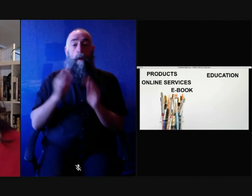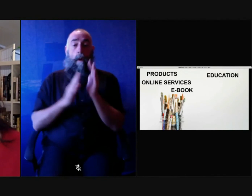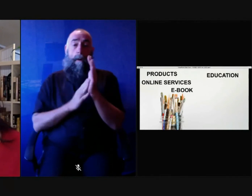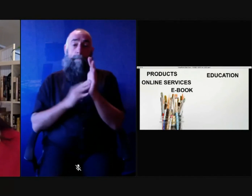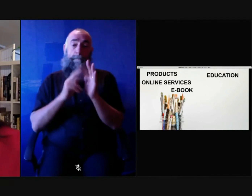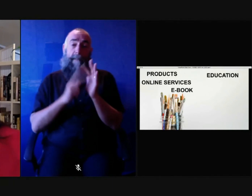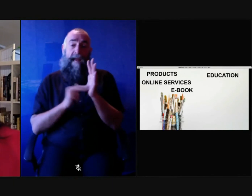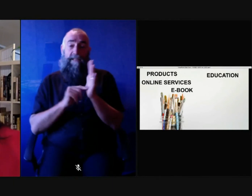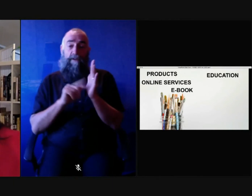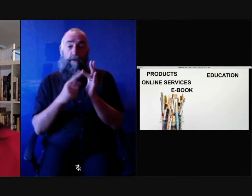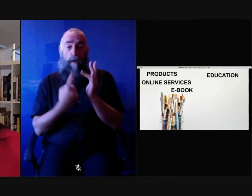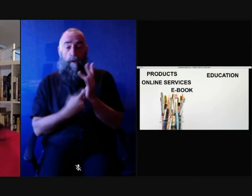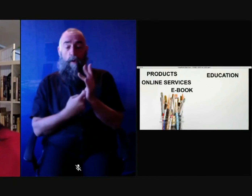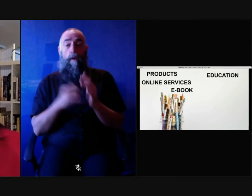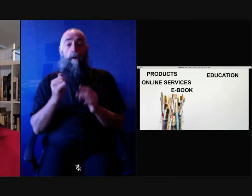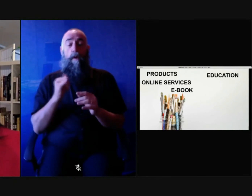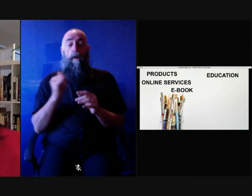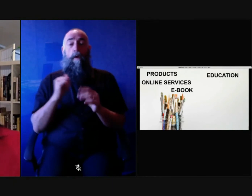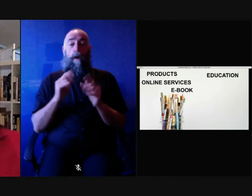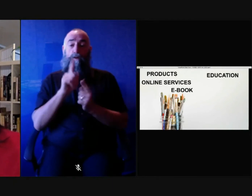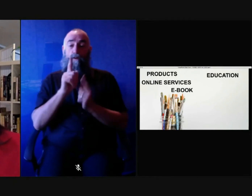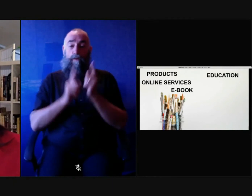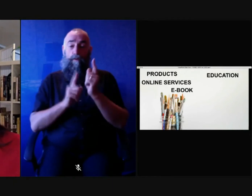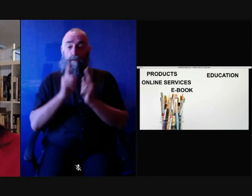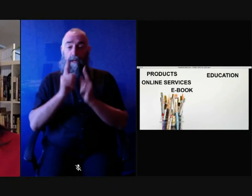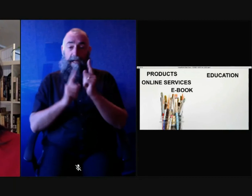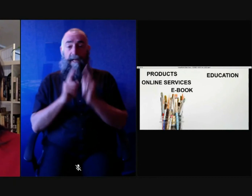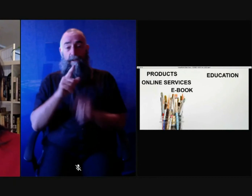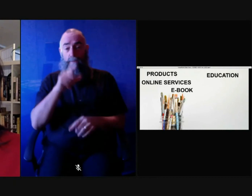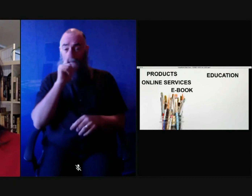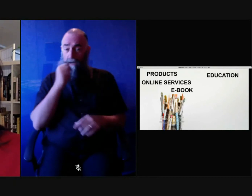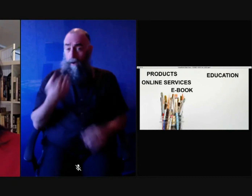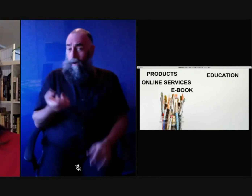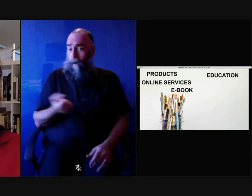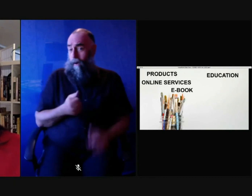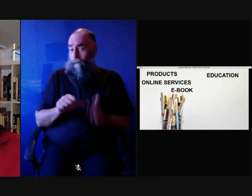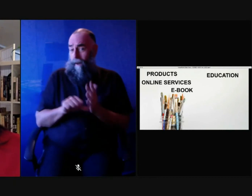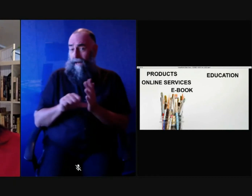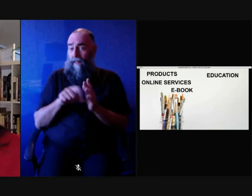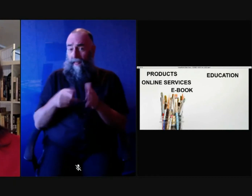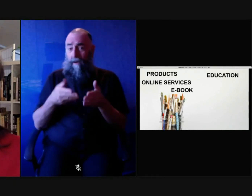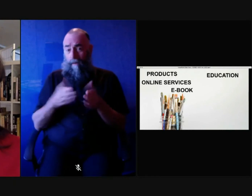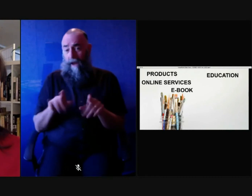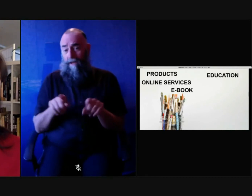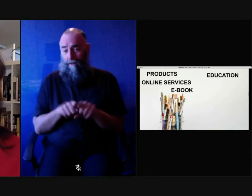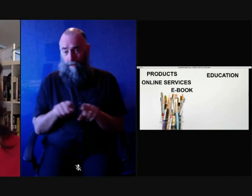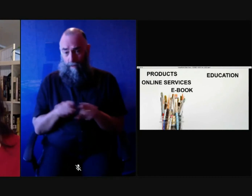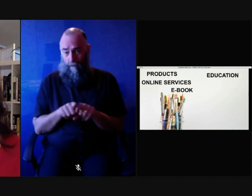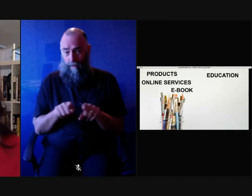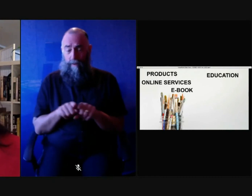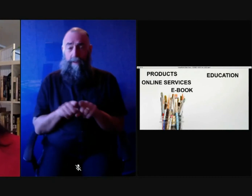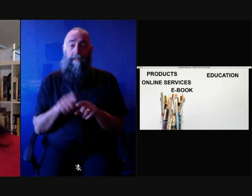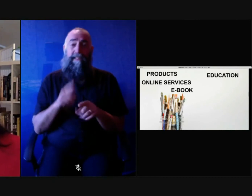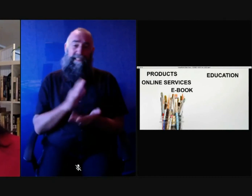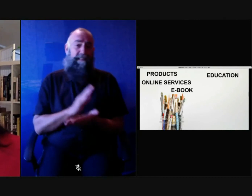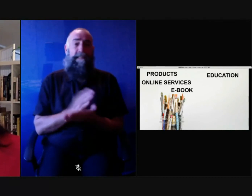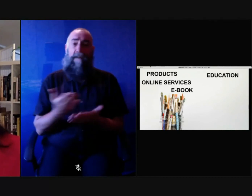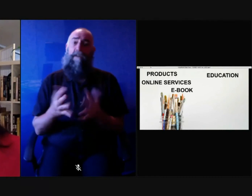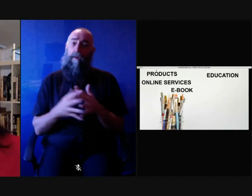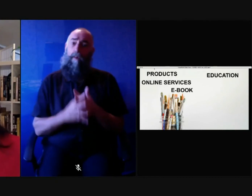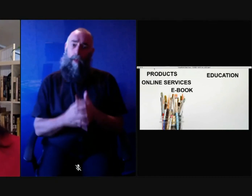paid opportunities out there for you to do some tutoring and to do those sorts of jobs. And it's definitely worth thinking